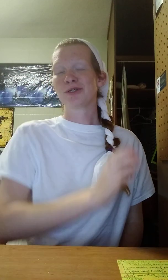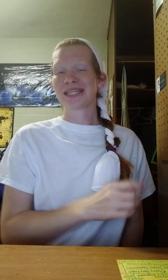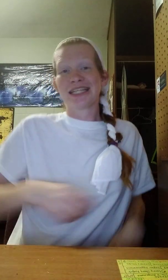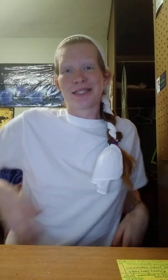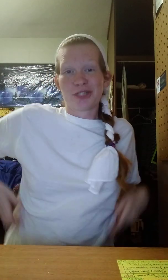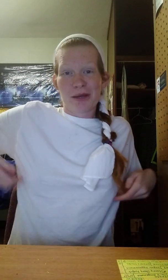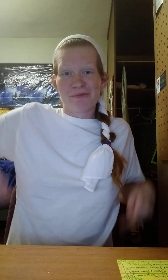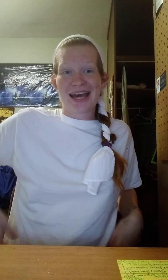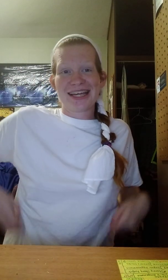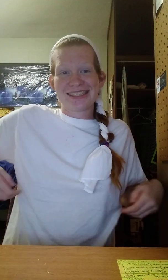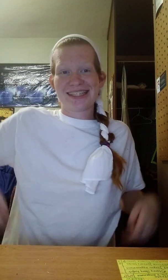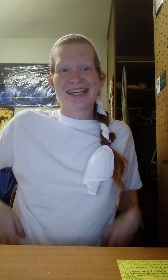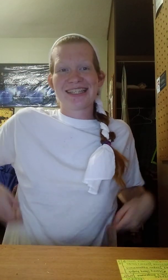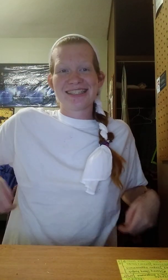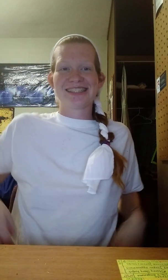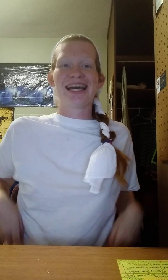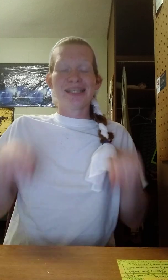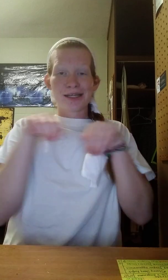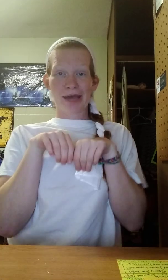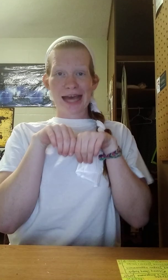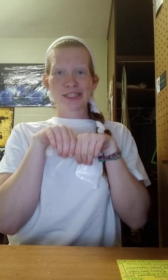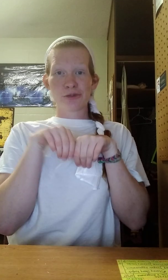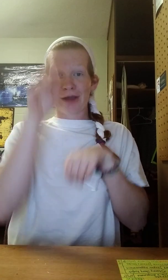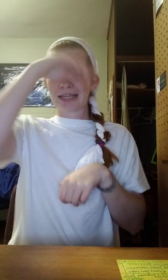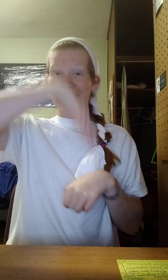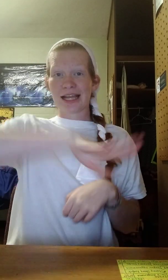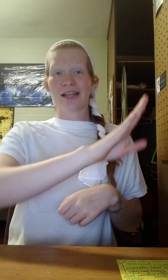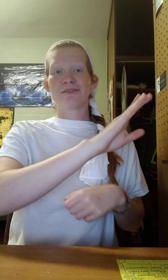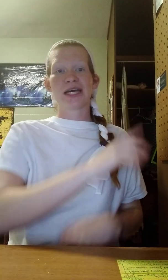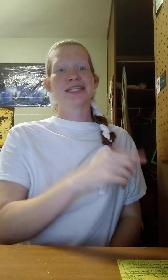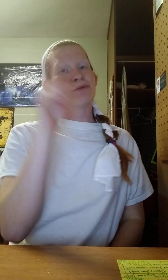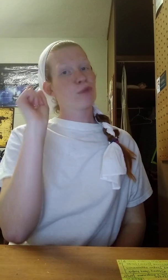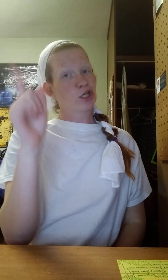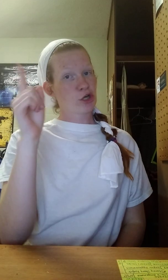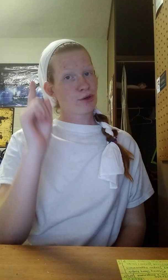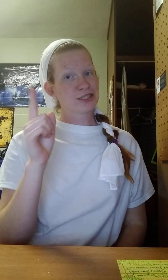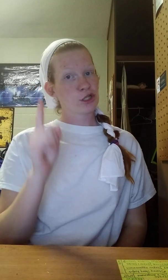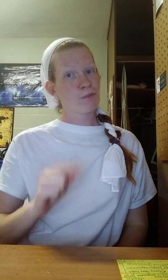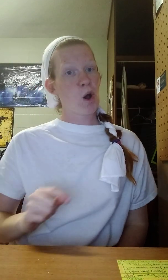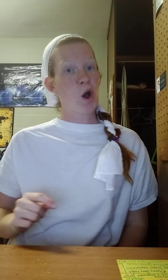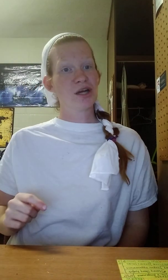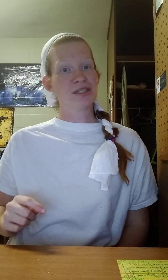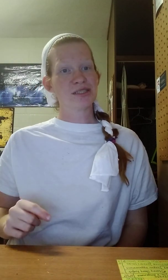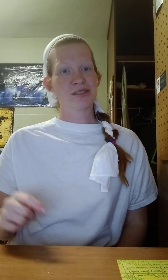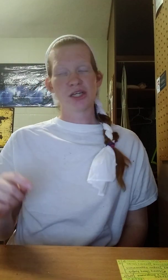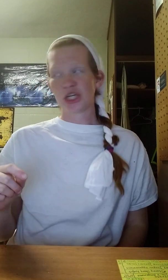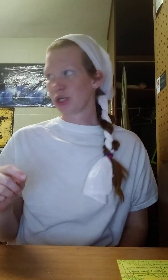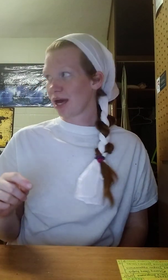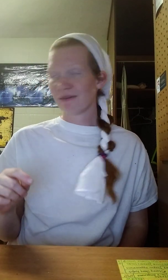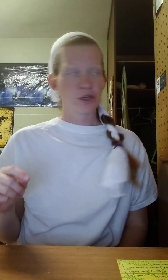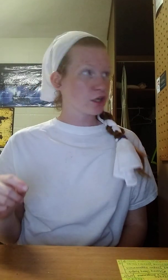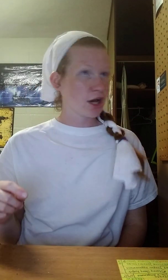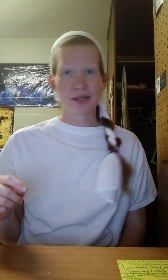camels and some chimpanzees, some cats and rats and elephants, but sure as you're born, you're never gonna